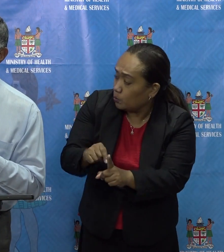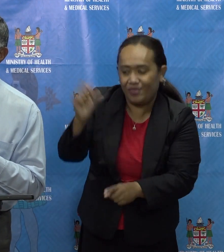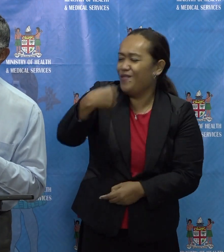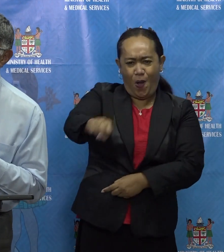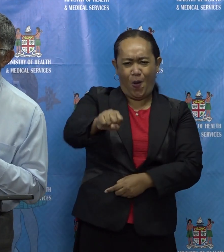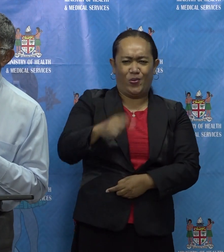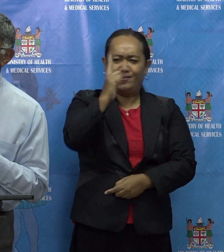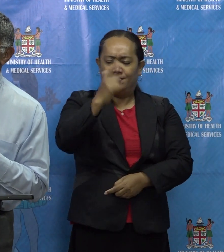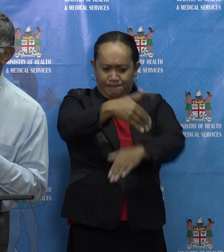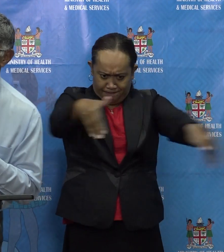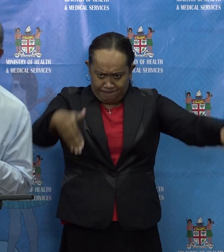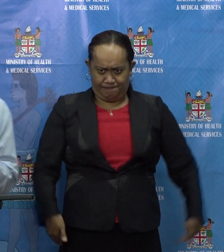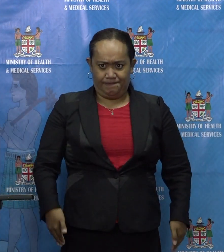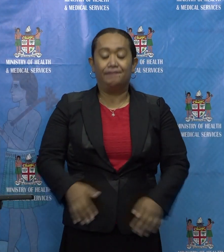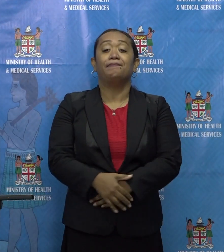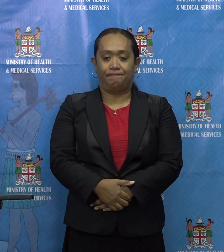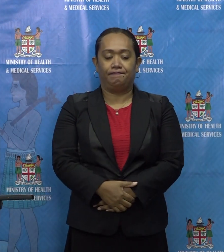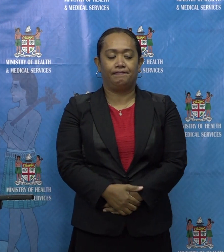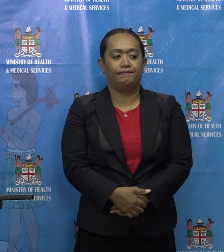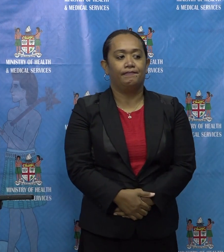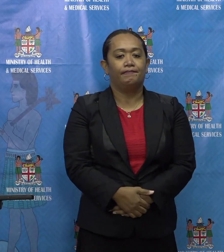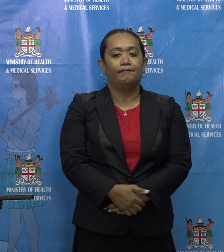no. Thank you, sir.